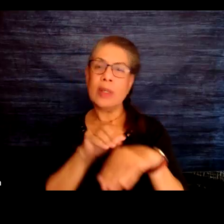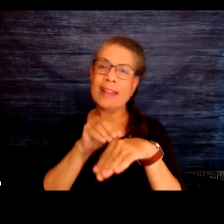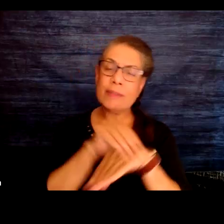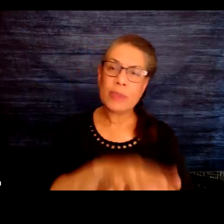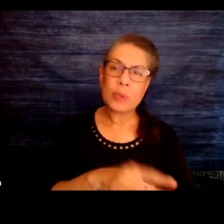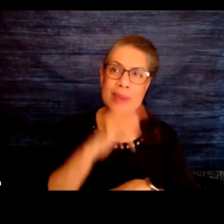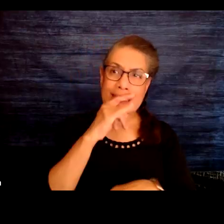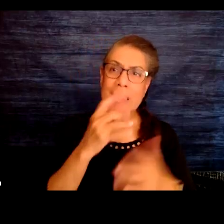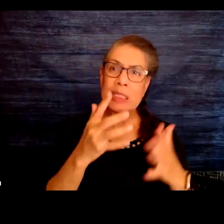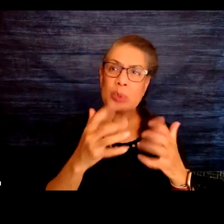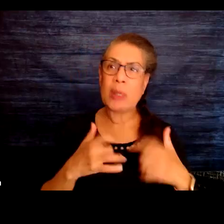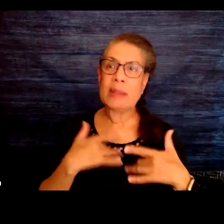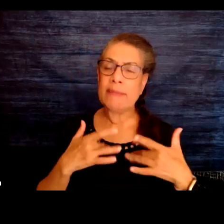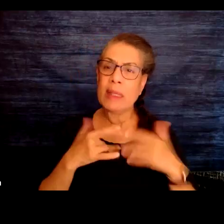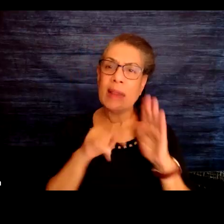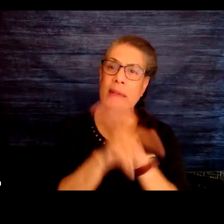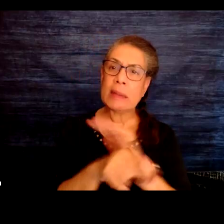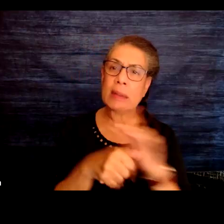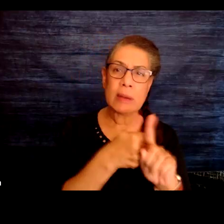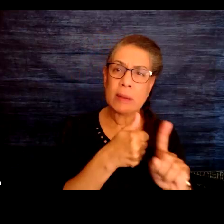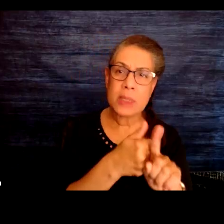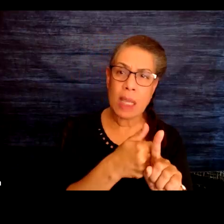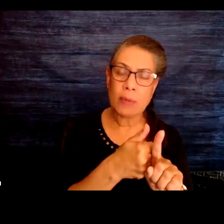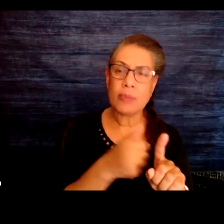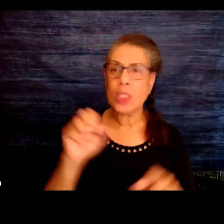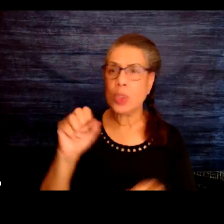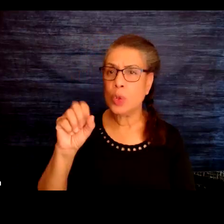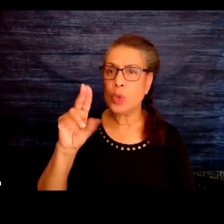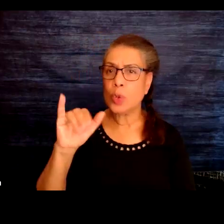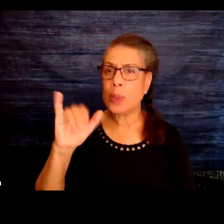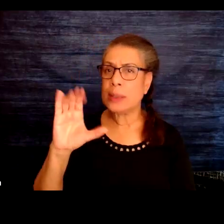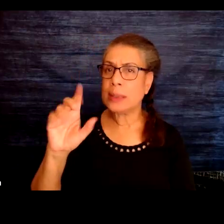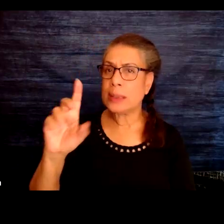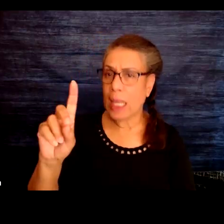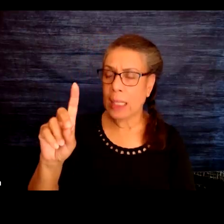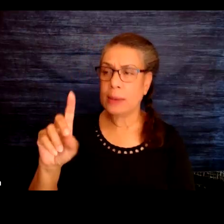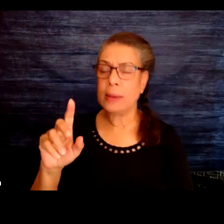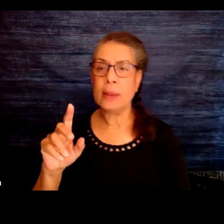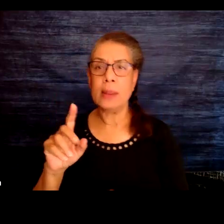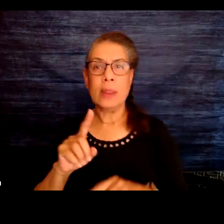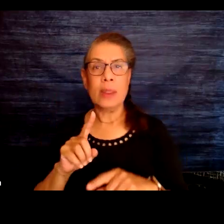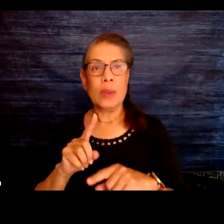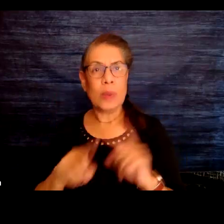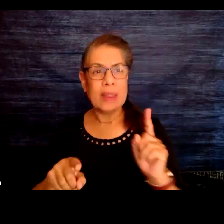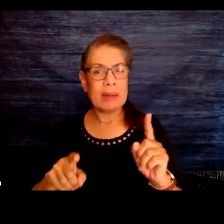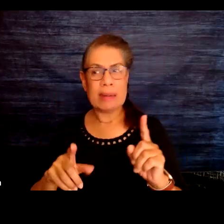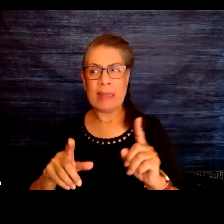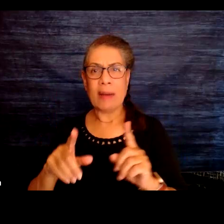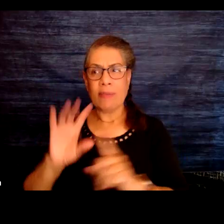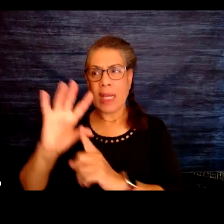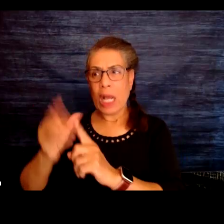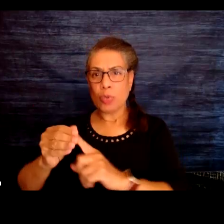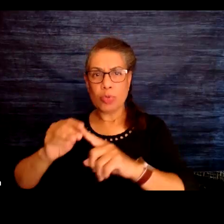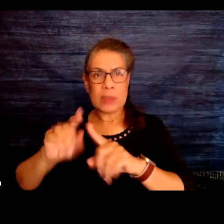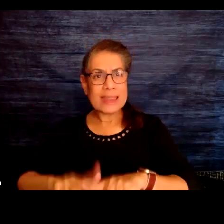type of bullying, even though especially when they are based on cultural differences